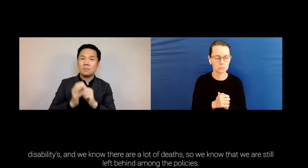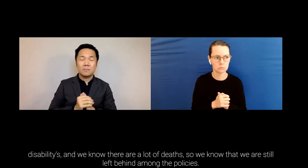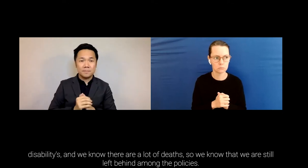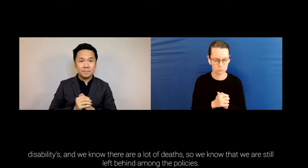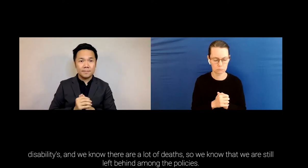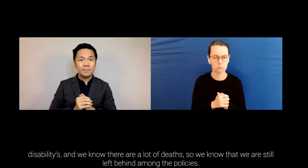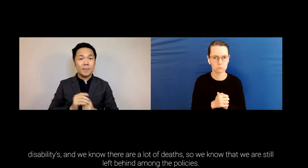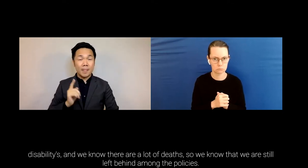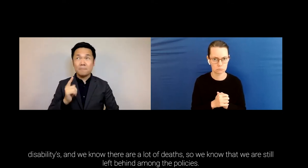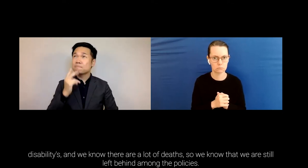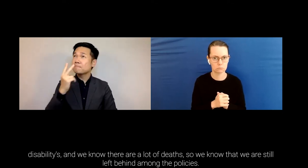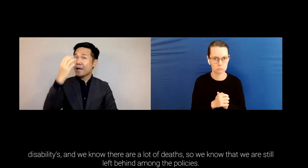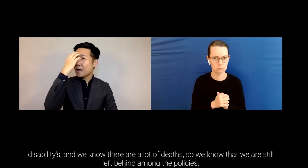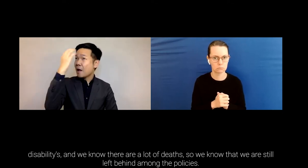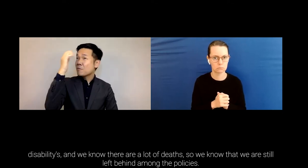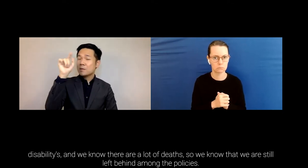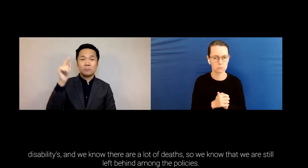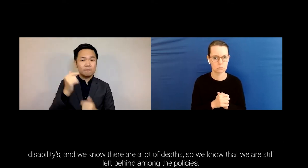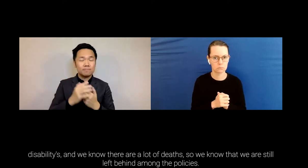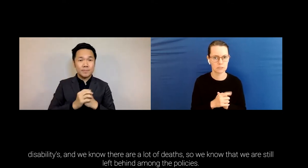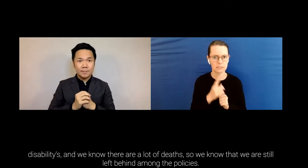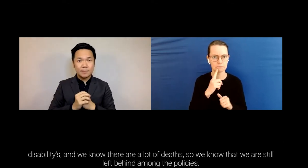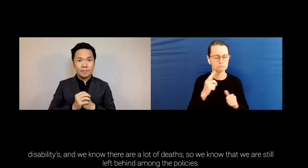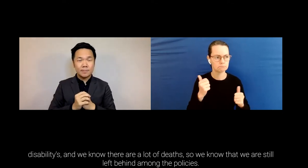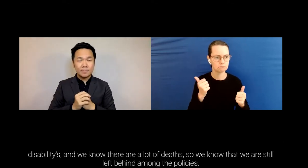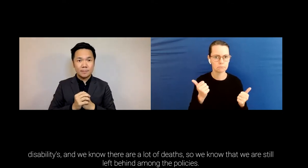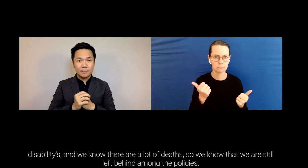know that there are a lot of gaps, so that